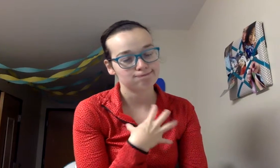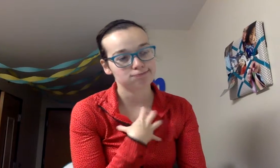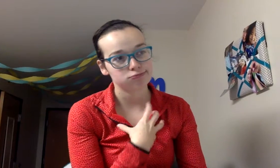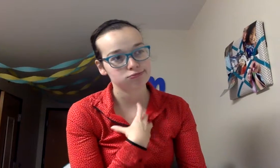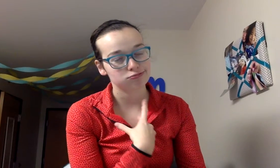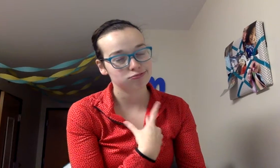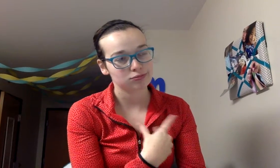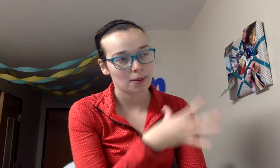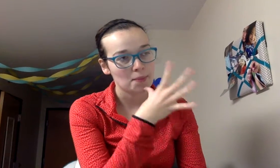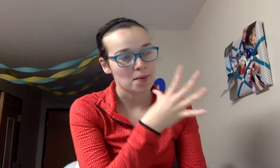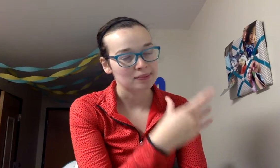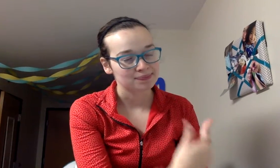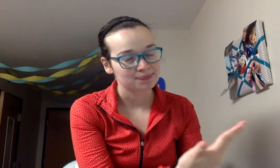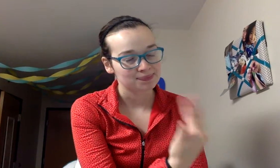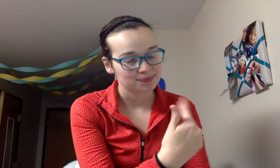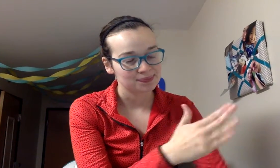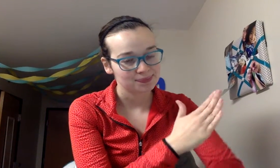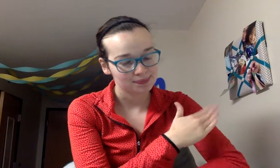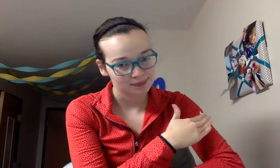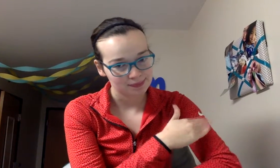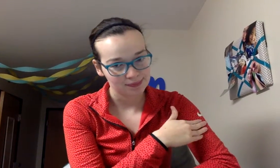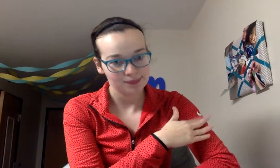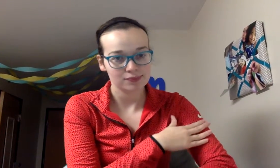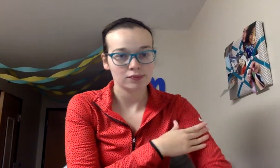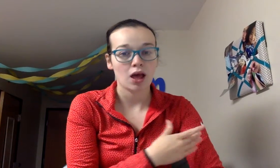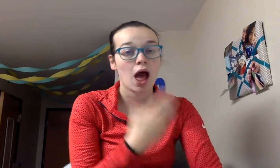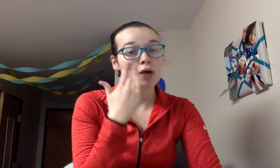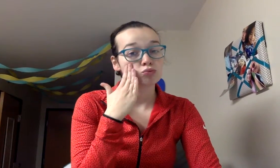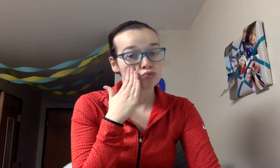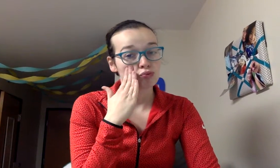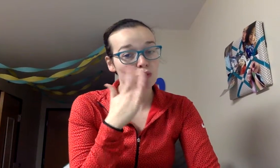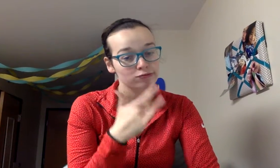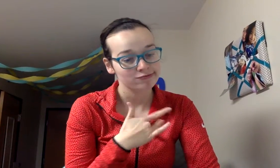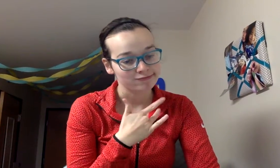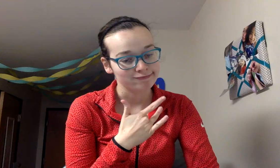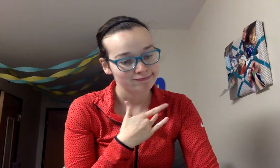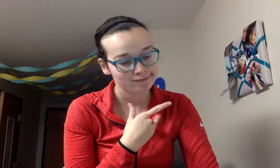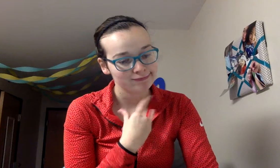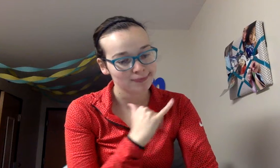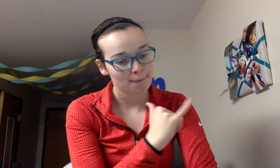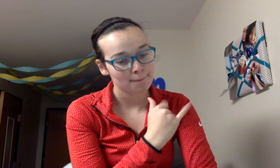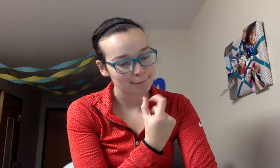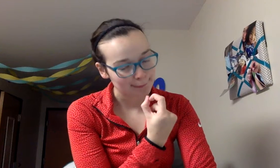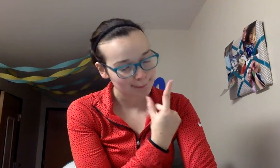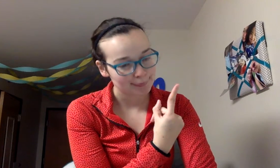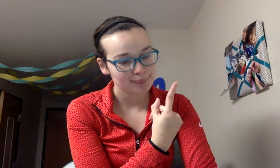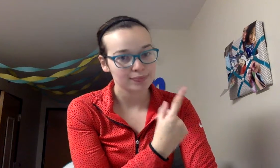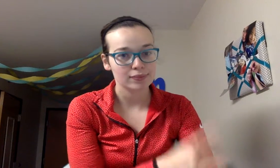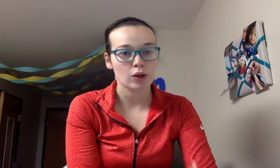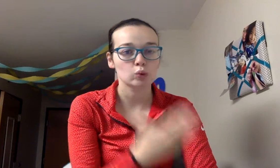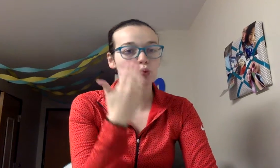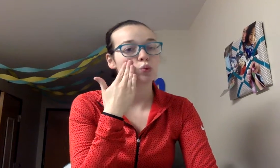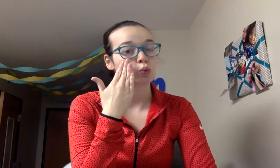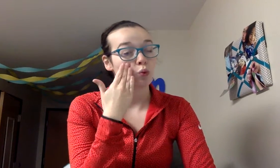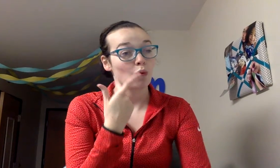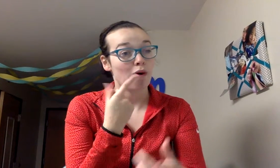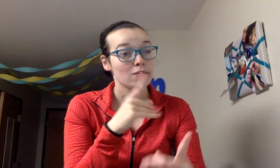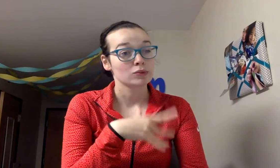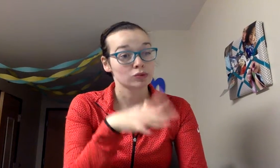"We know how you feel. Just remember that when your father was your age, he was fighting the Germans in World War II." And then the day came